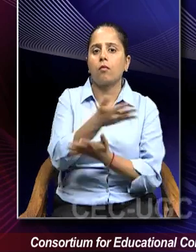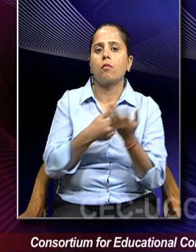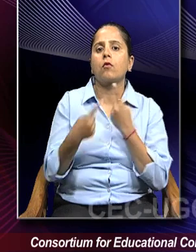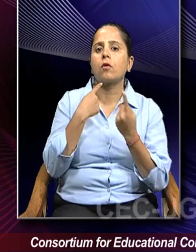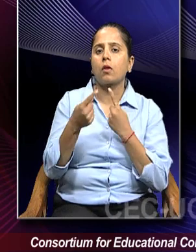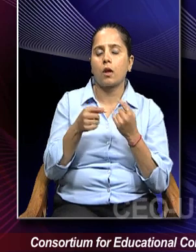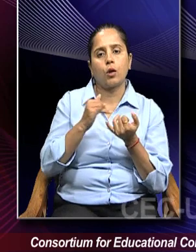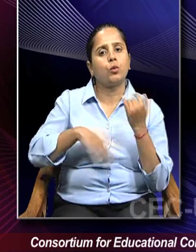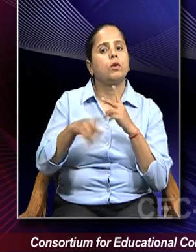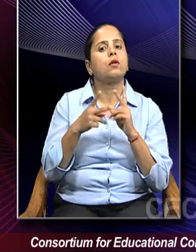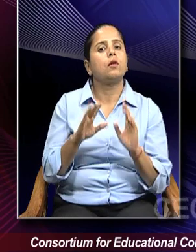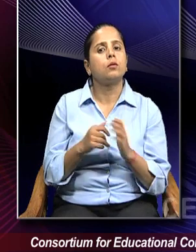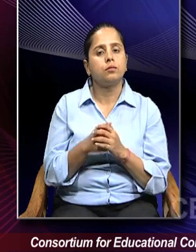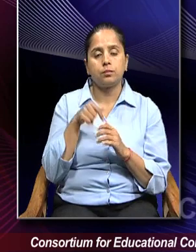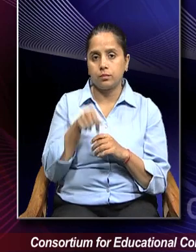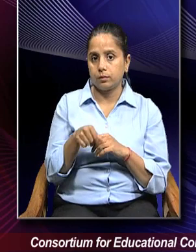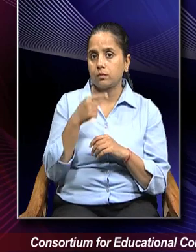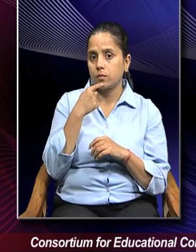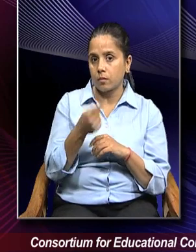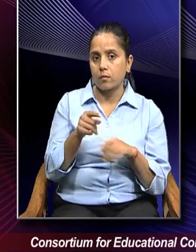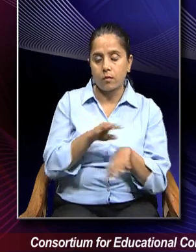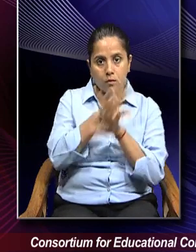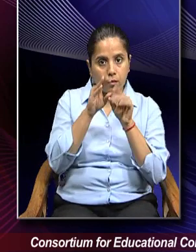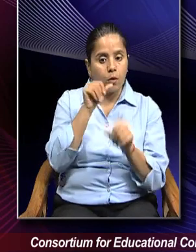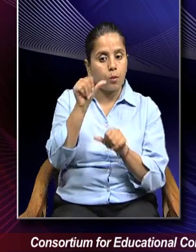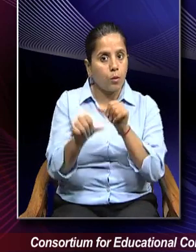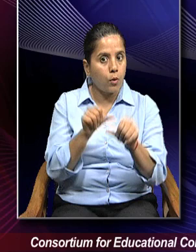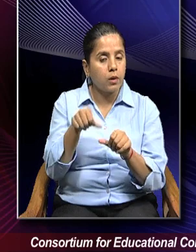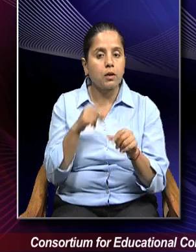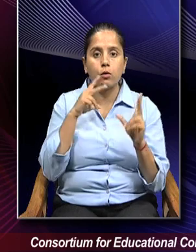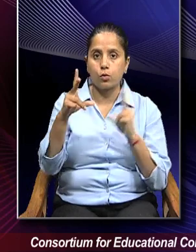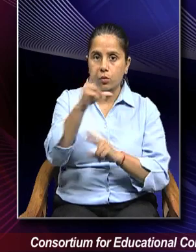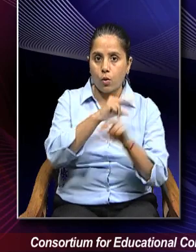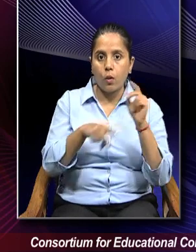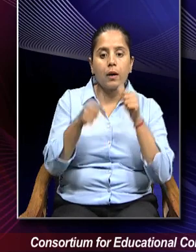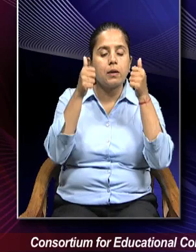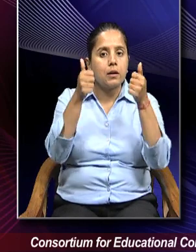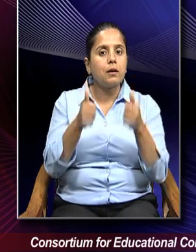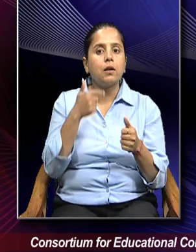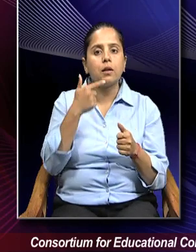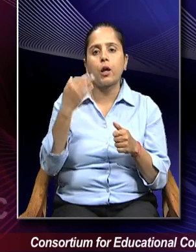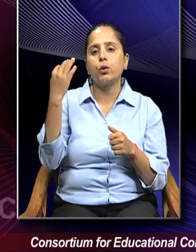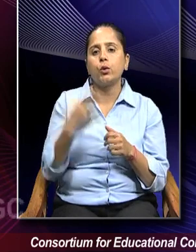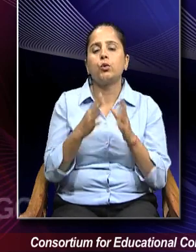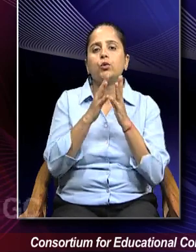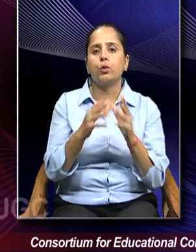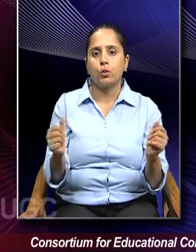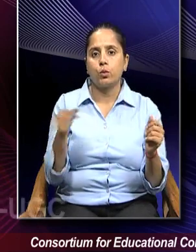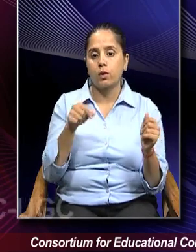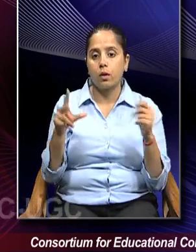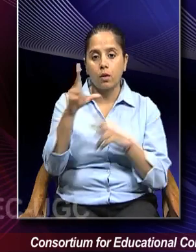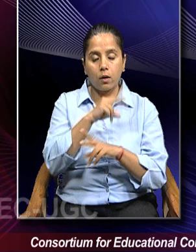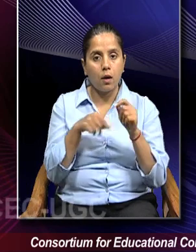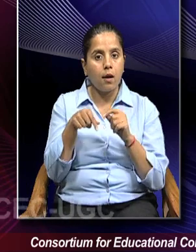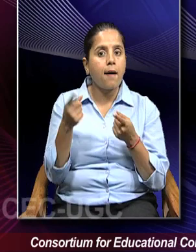particular situation, and the very entire process of dialogue, it actually results into the new solutions, because in dialogue approach